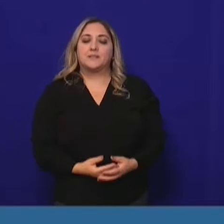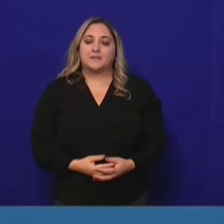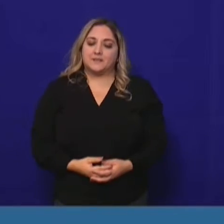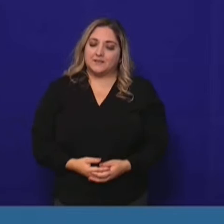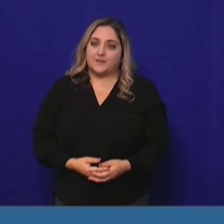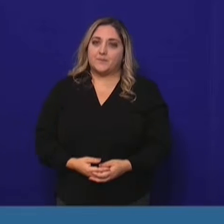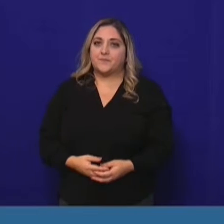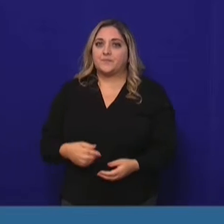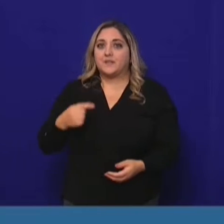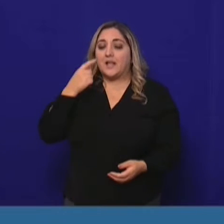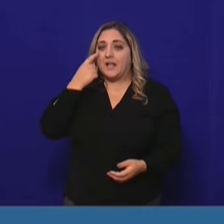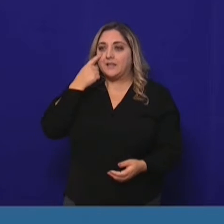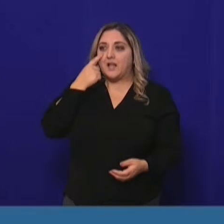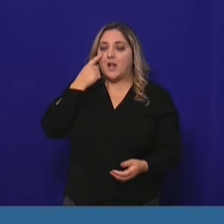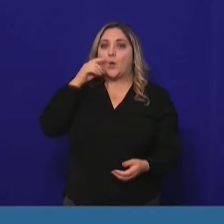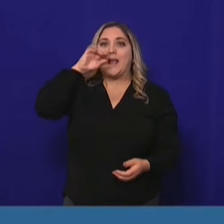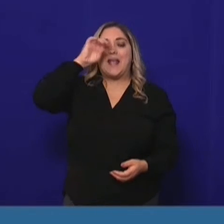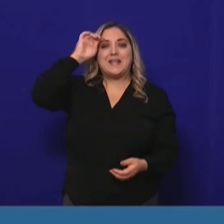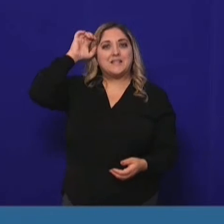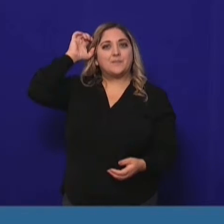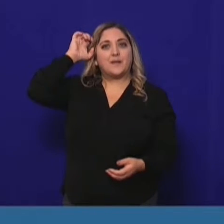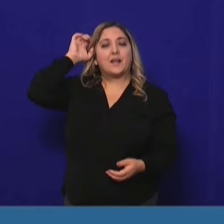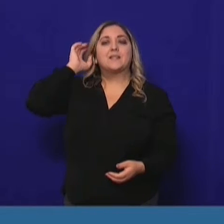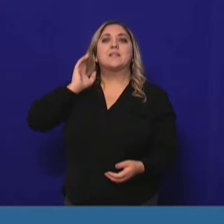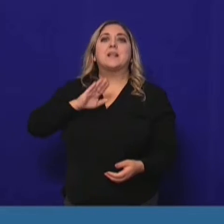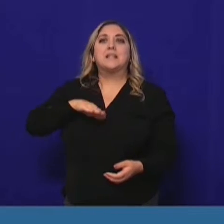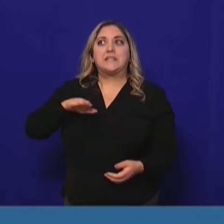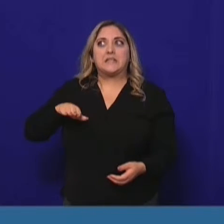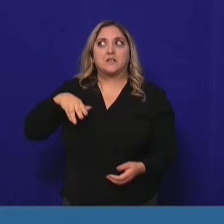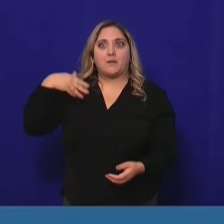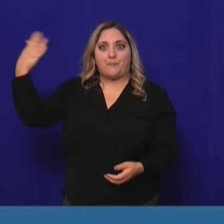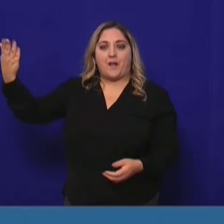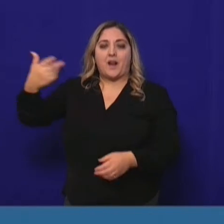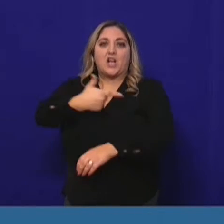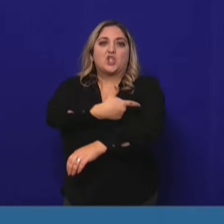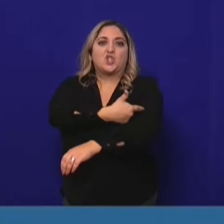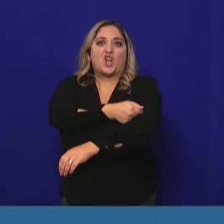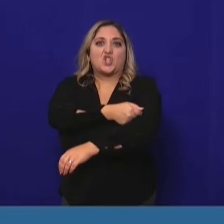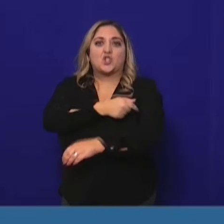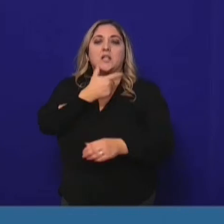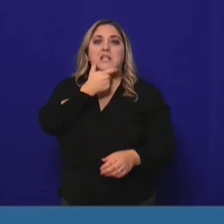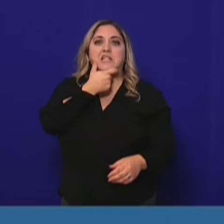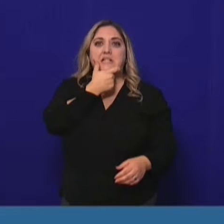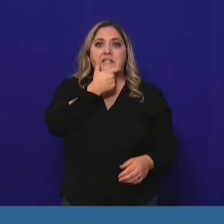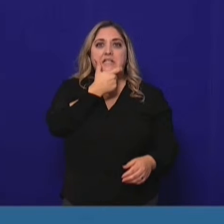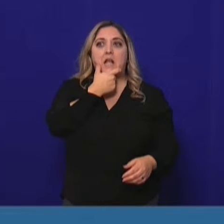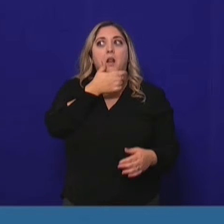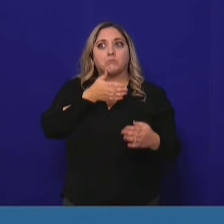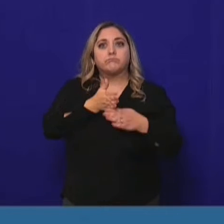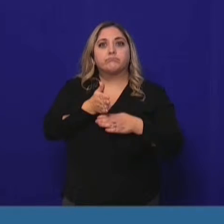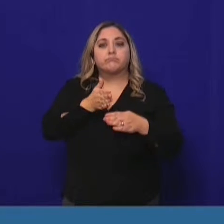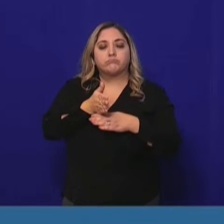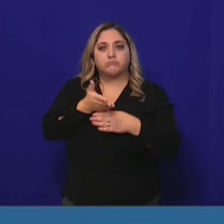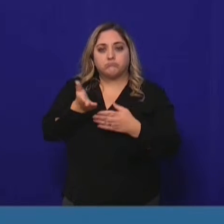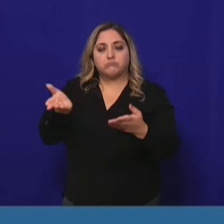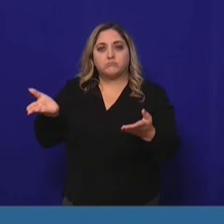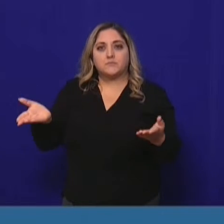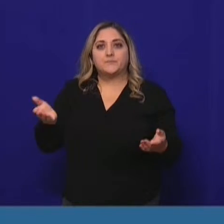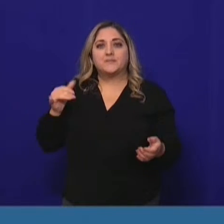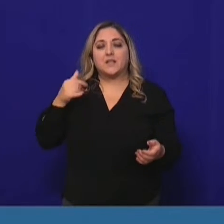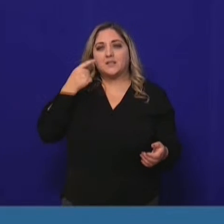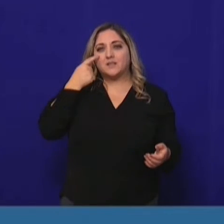Jekk issa qegħdin naraw diġà għandna esperjenzi fejn għandna nies li qegħdin jitlaqmu, infatti l-Ingilterra diġà bdew it-tilqiem